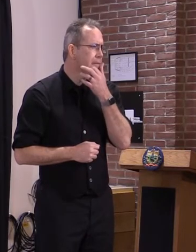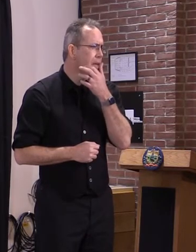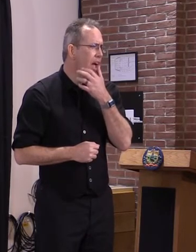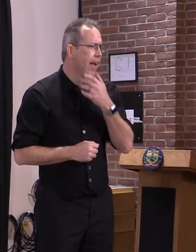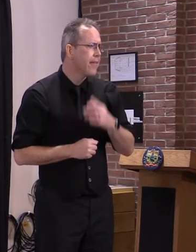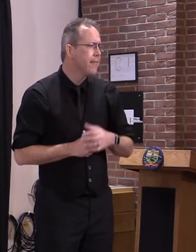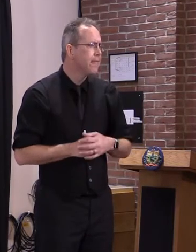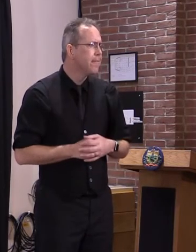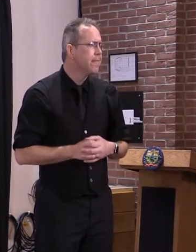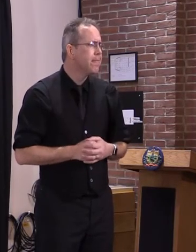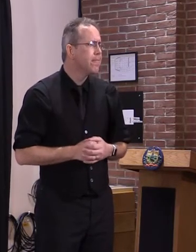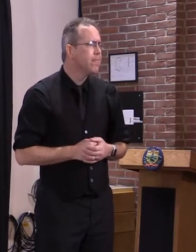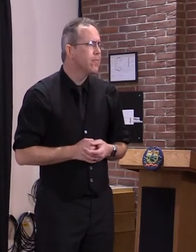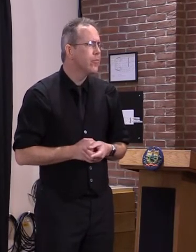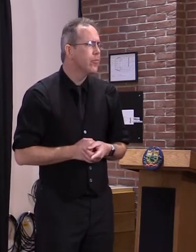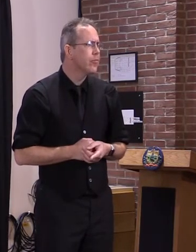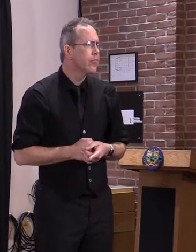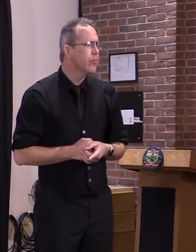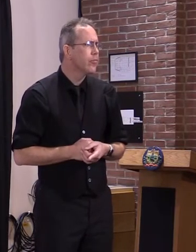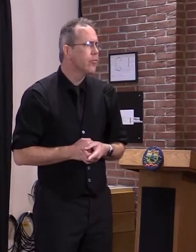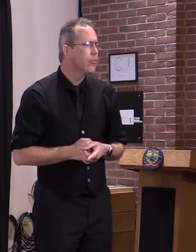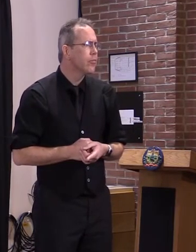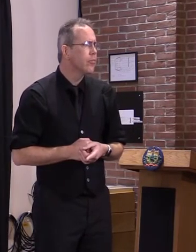seeing from the war in Ukraine.